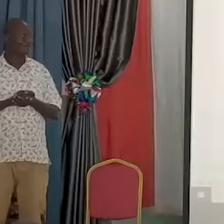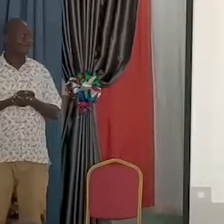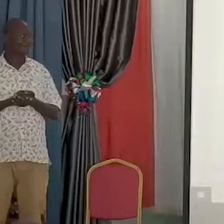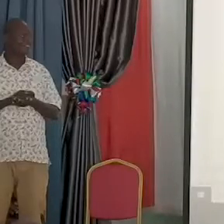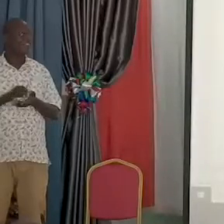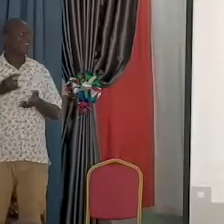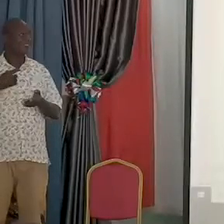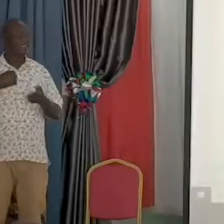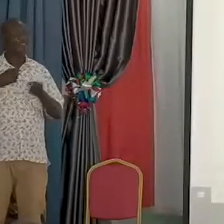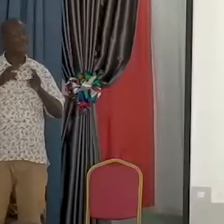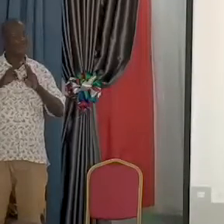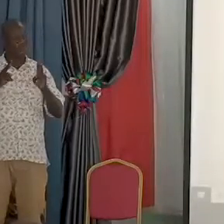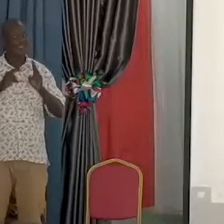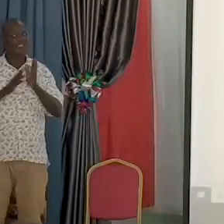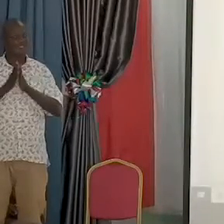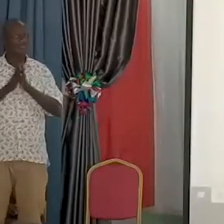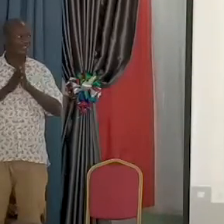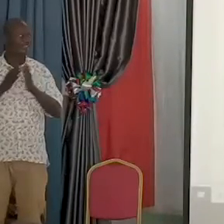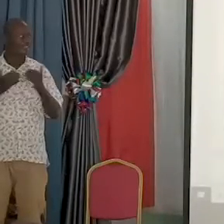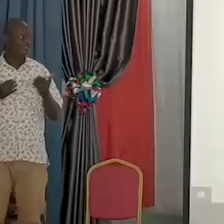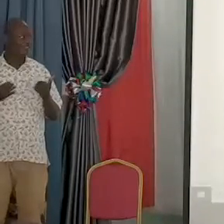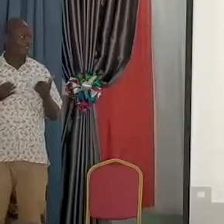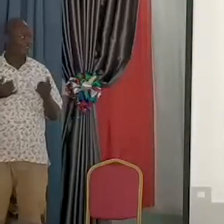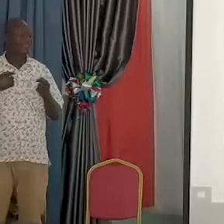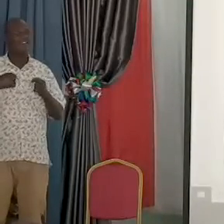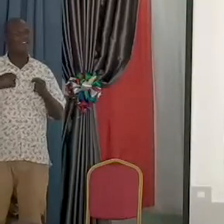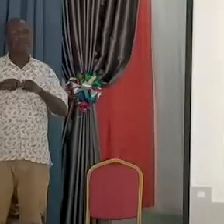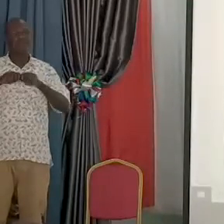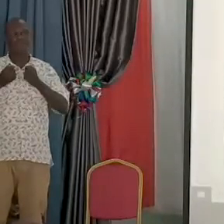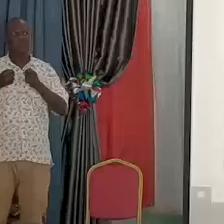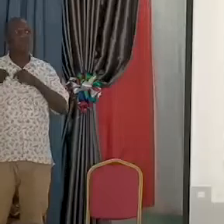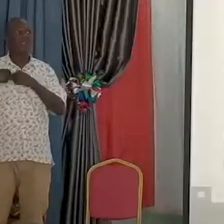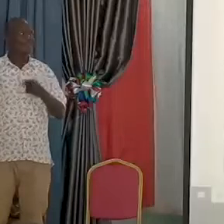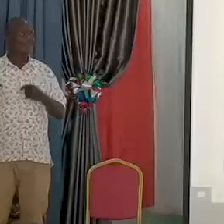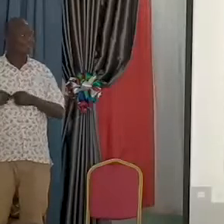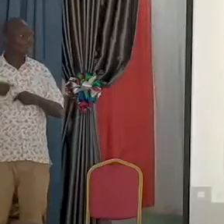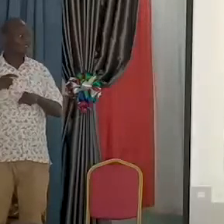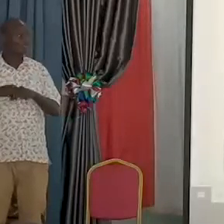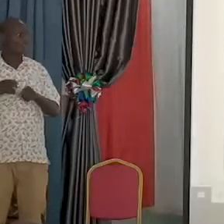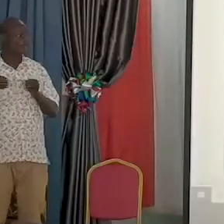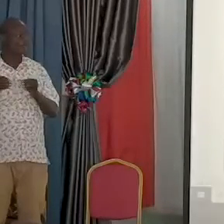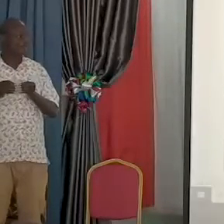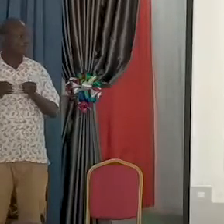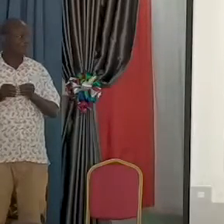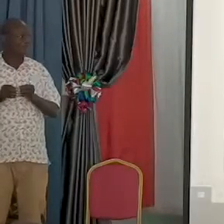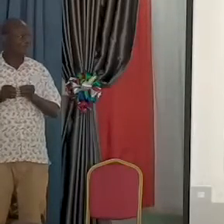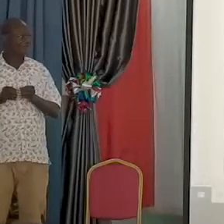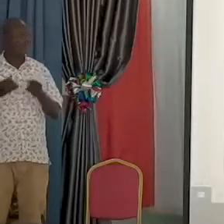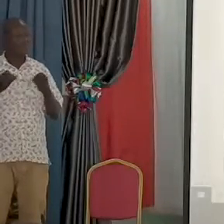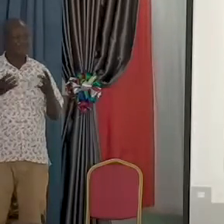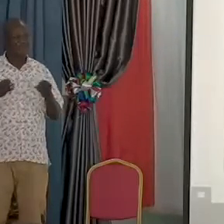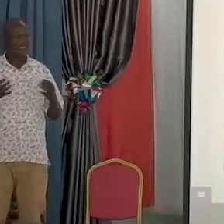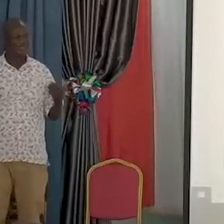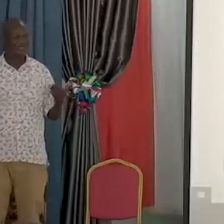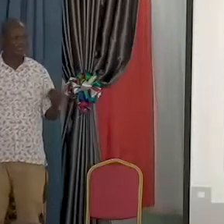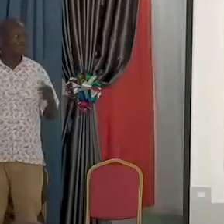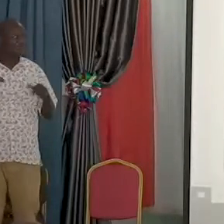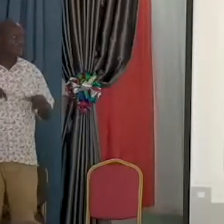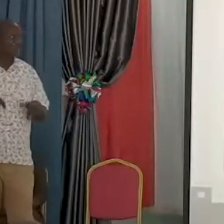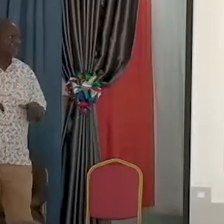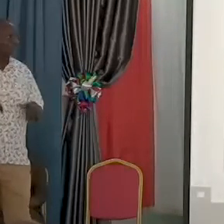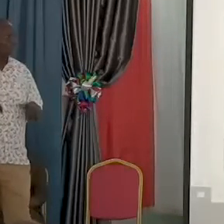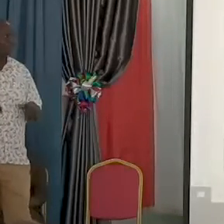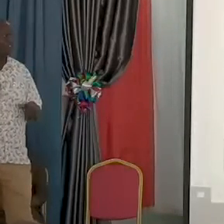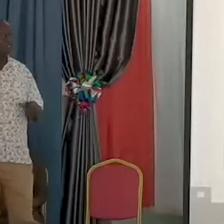a very exciting thing, and it broke my heart when I met a large number of children yesterday